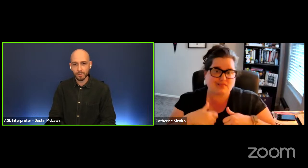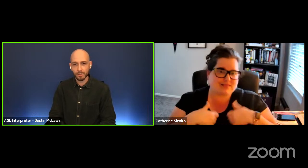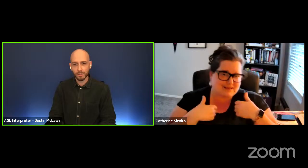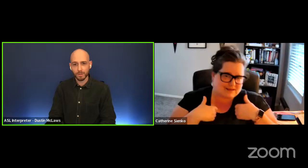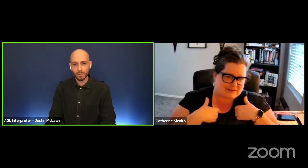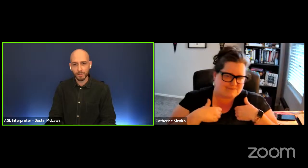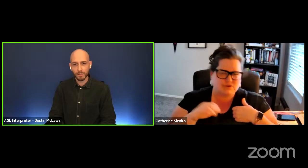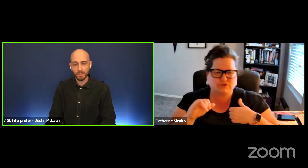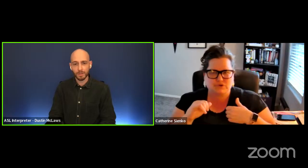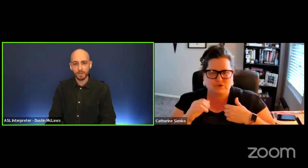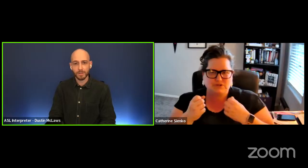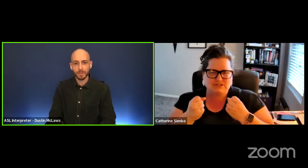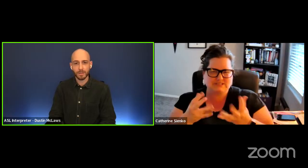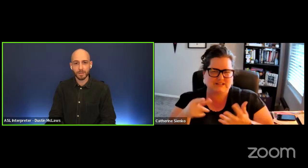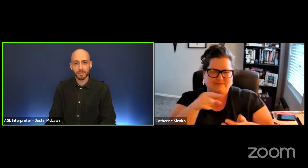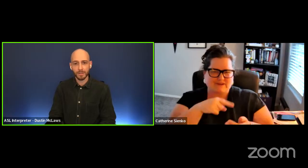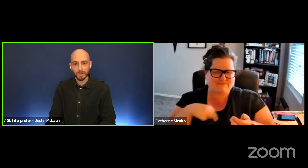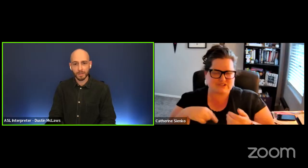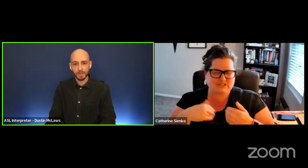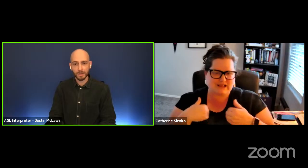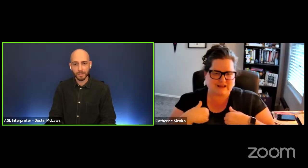like.